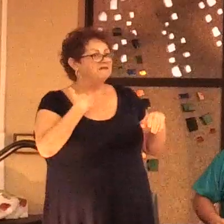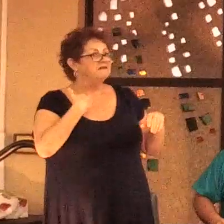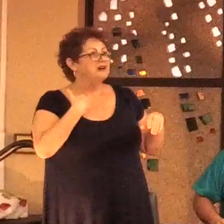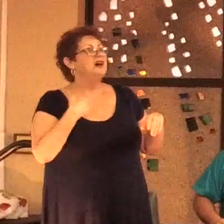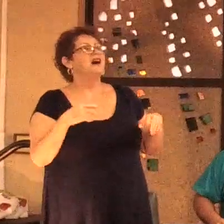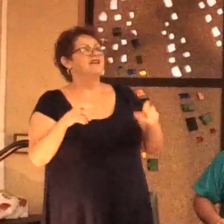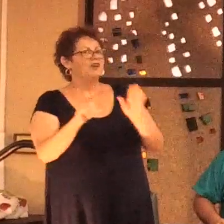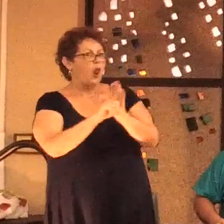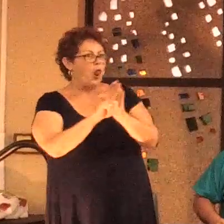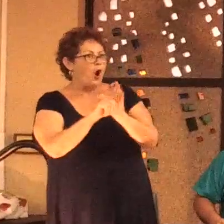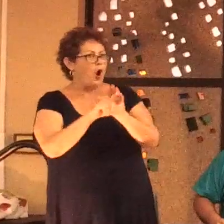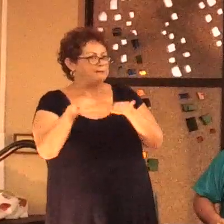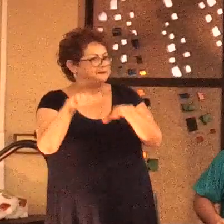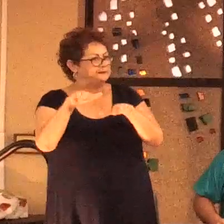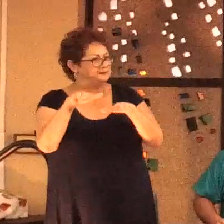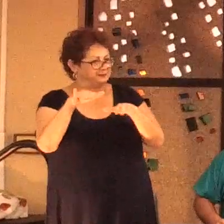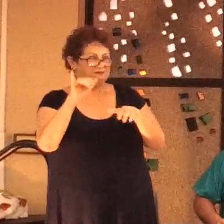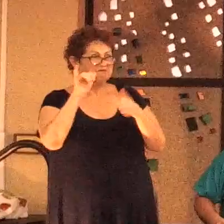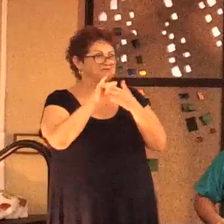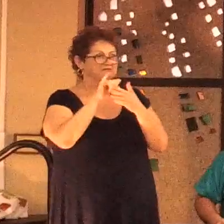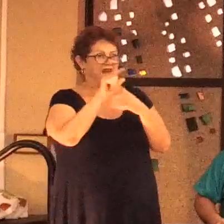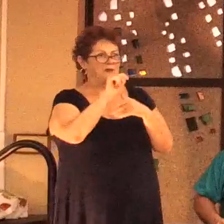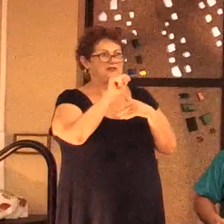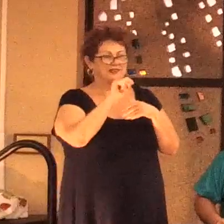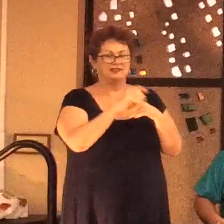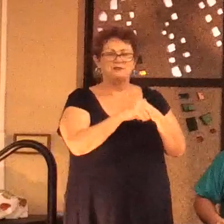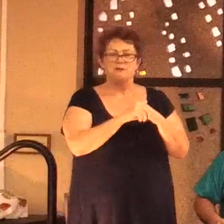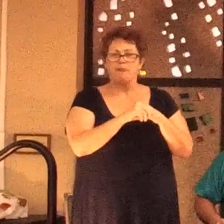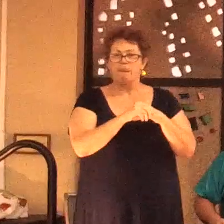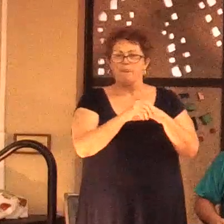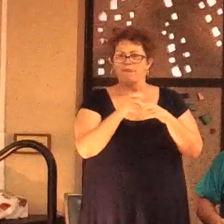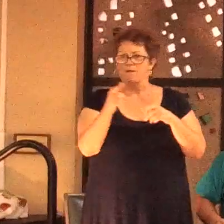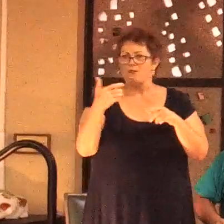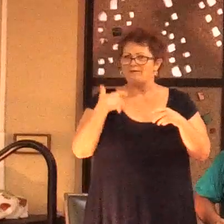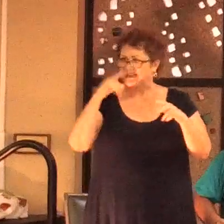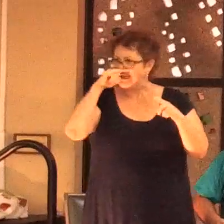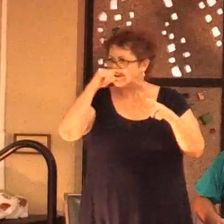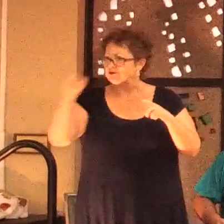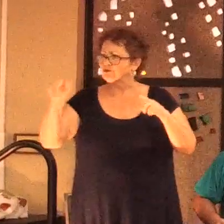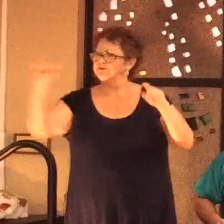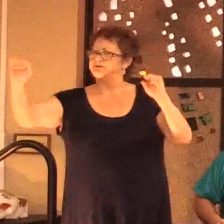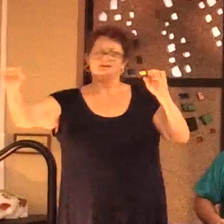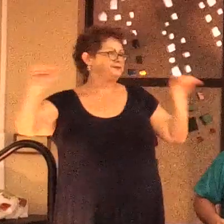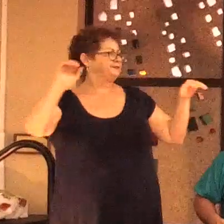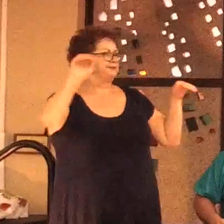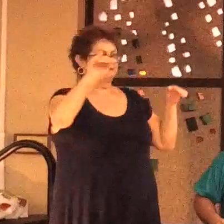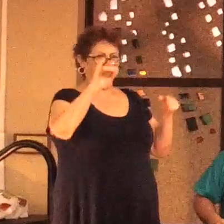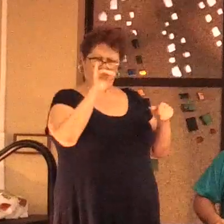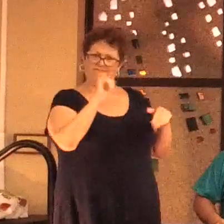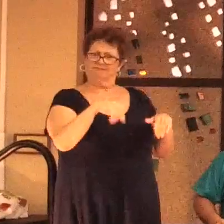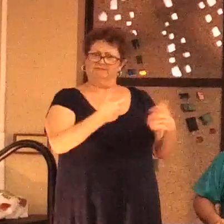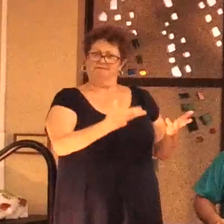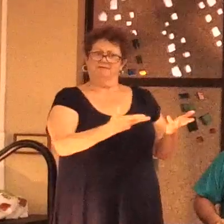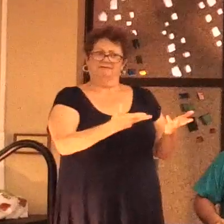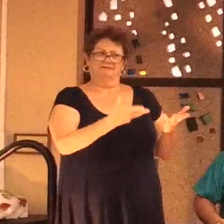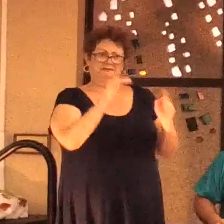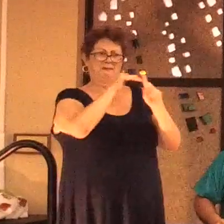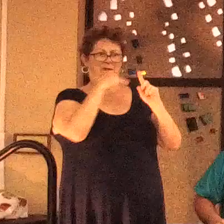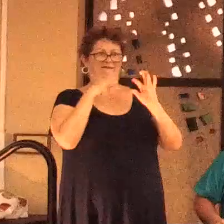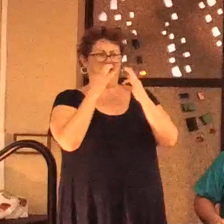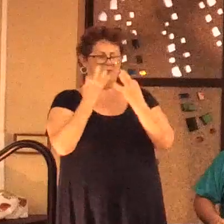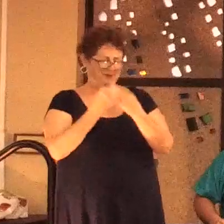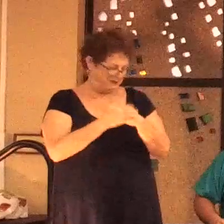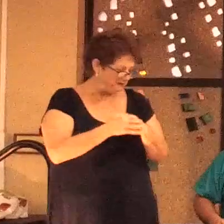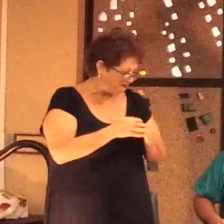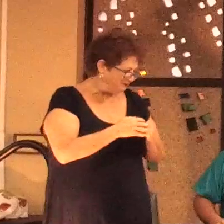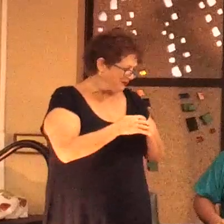technology. We did have light alarms in the house and vibrate things in the house to alarm people. We have to alert people in the